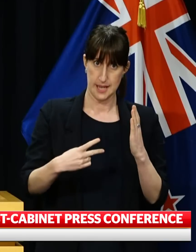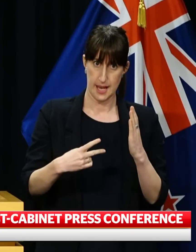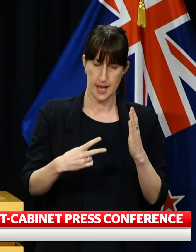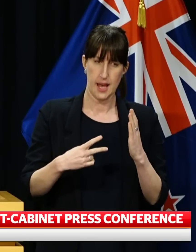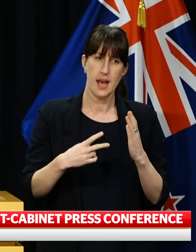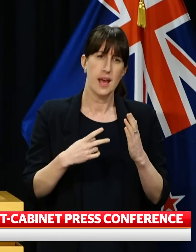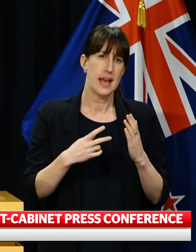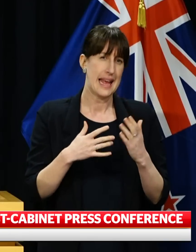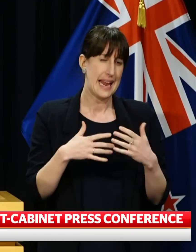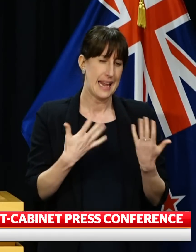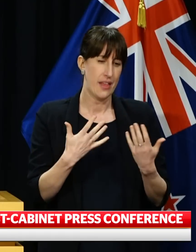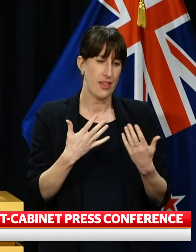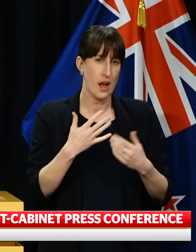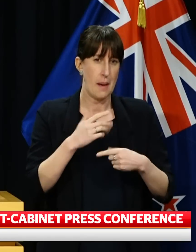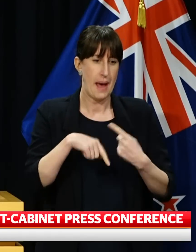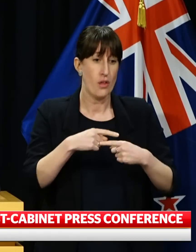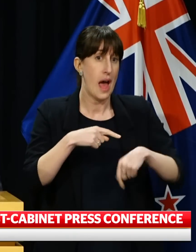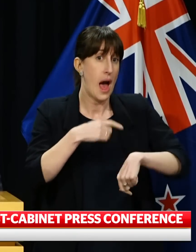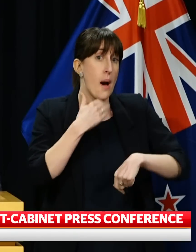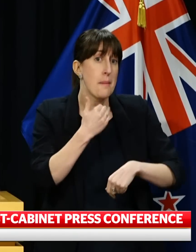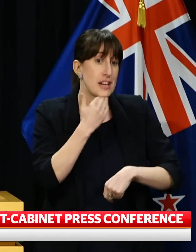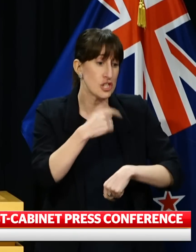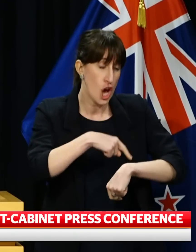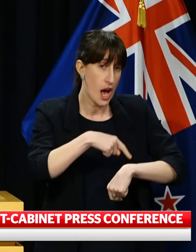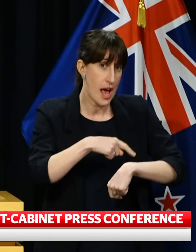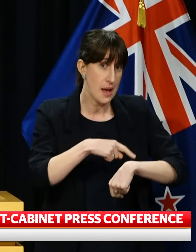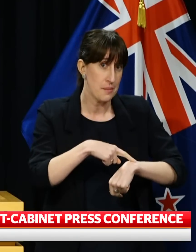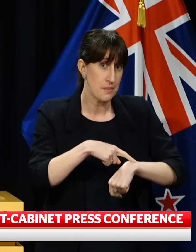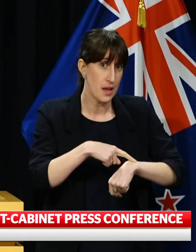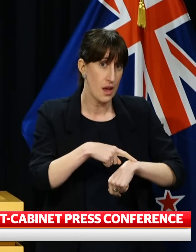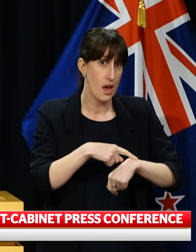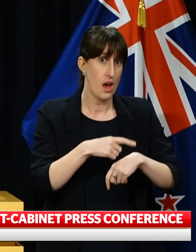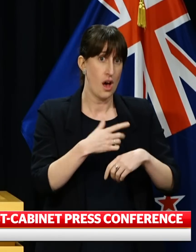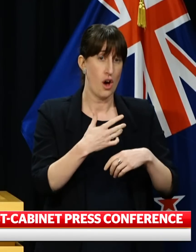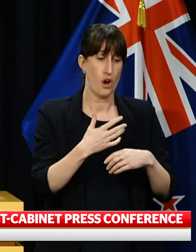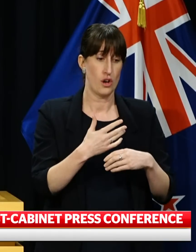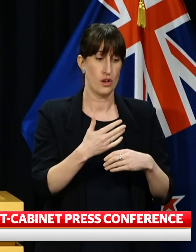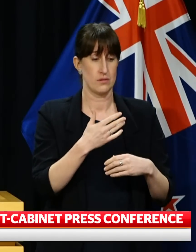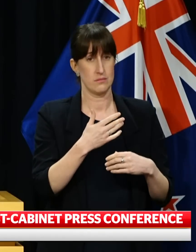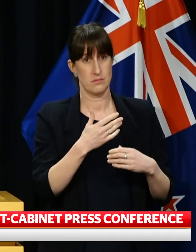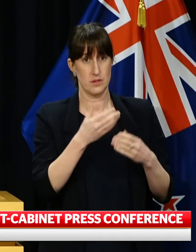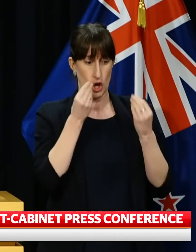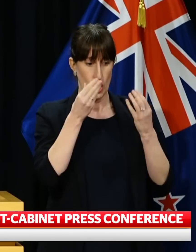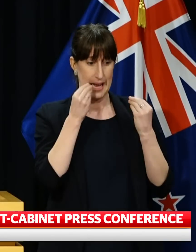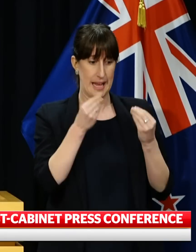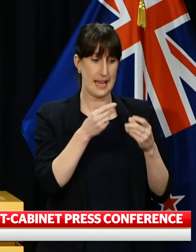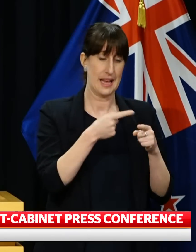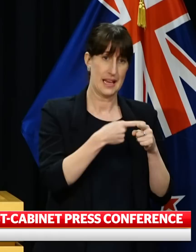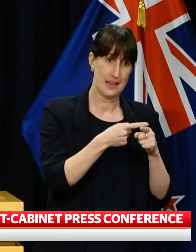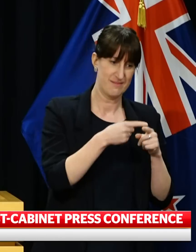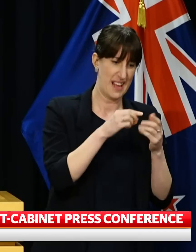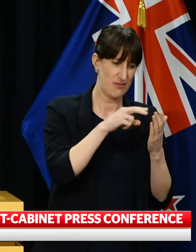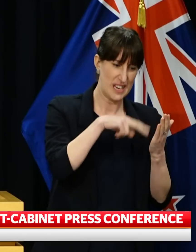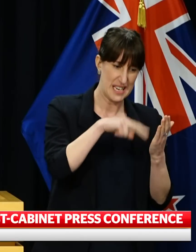to direction and principles? Time spent is a very old-fashioned measure for learning because some kids, if